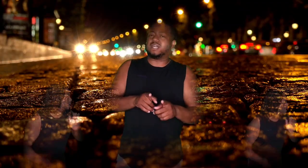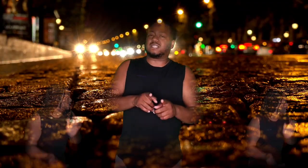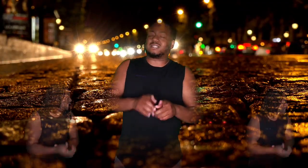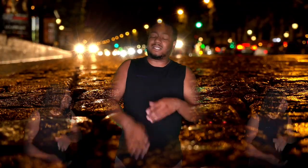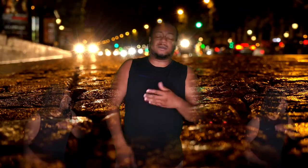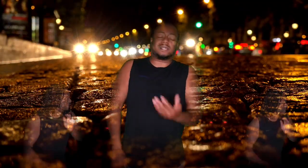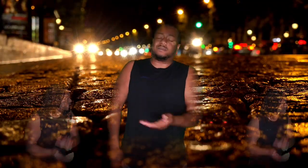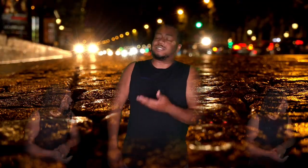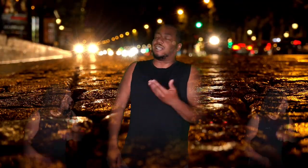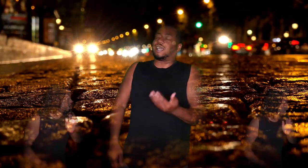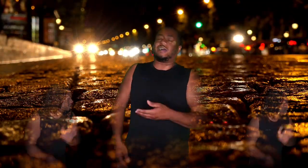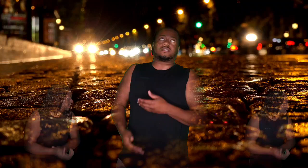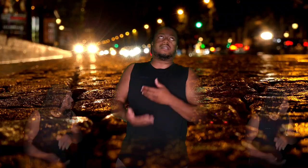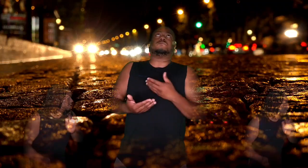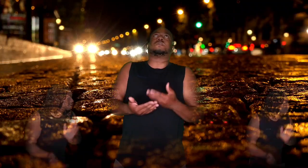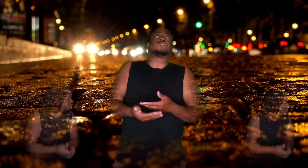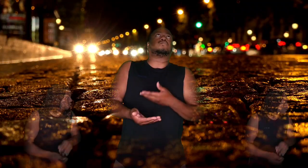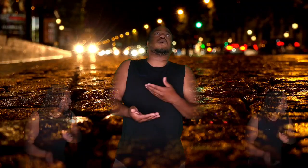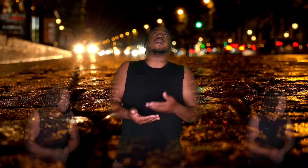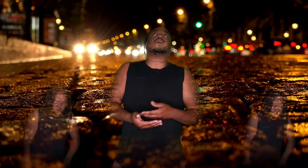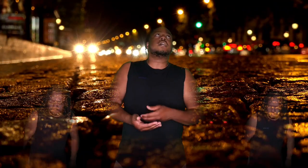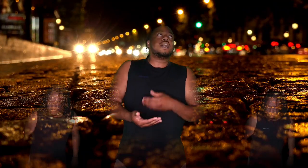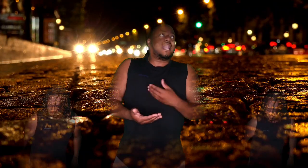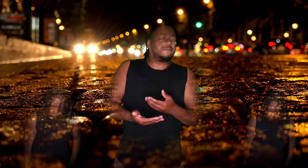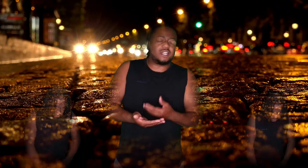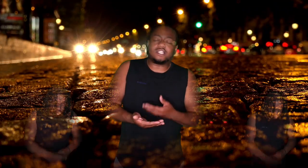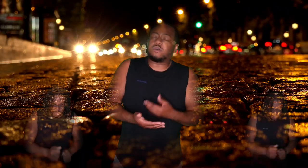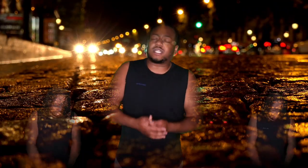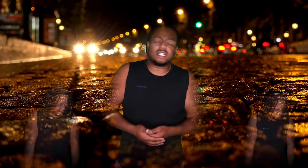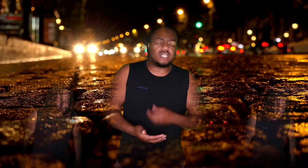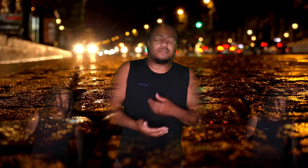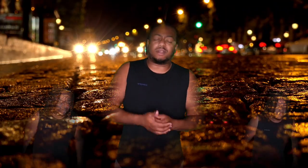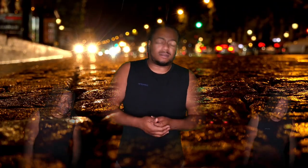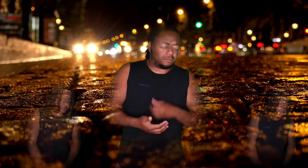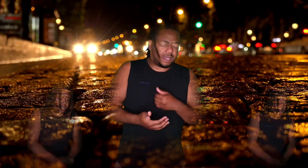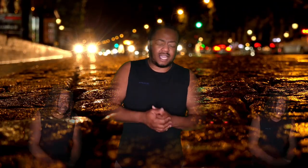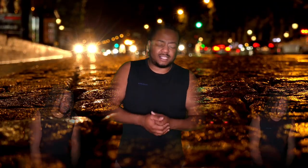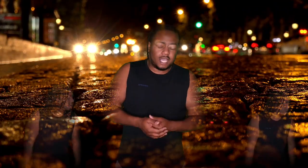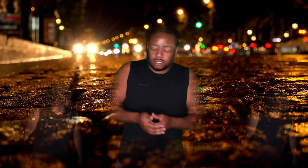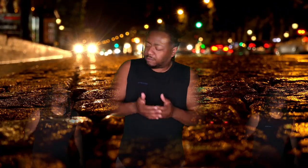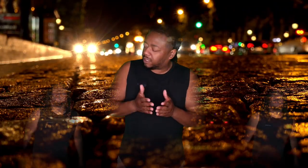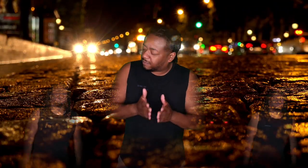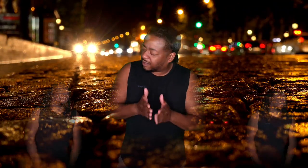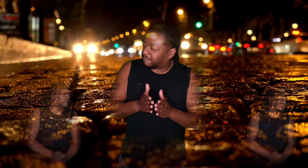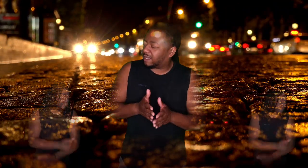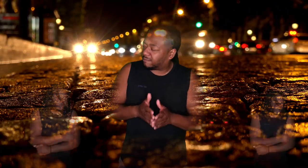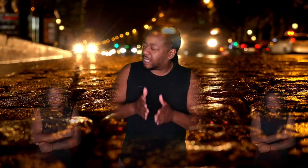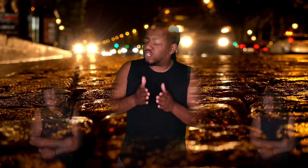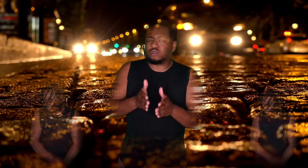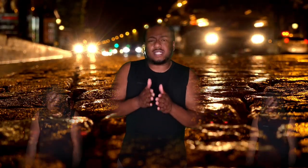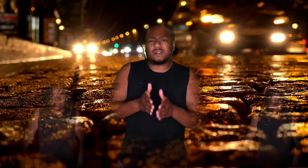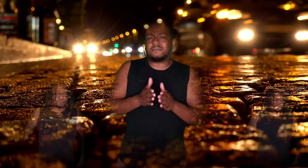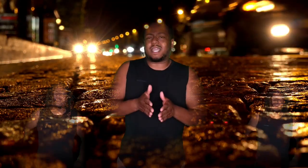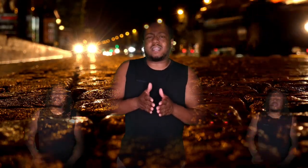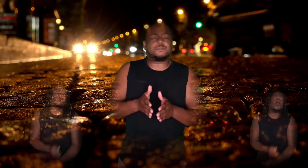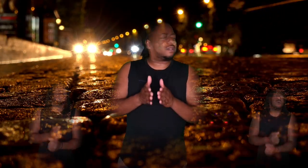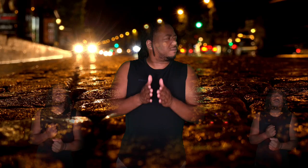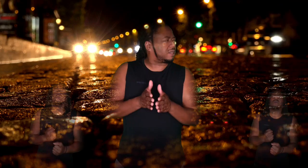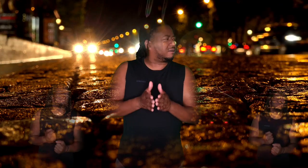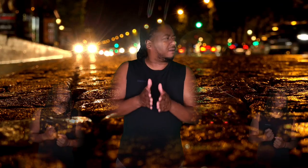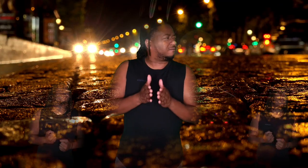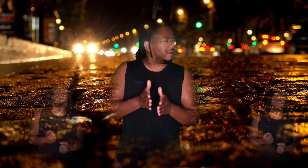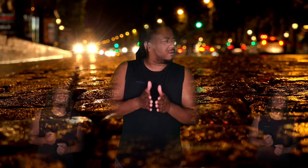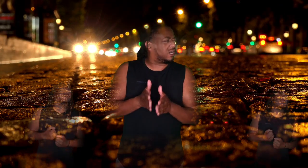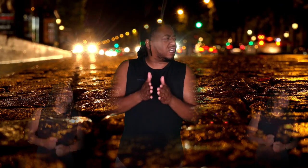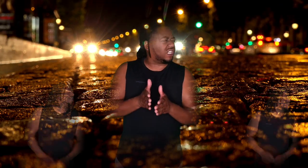was lust. Still coming to the house, still messing around, laughing and joking till you bring up the past. We're not even together, but you still mad, still